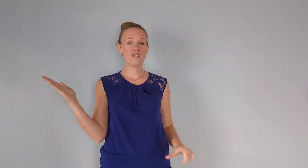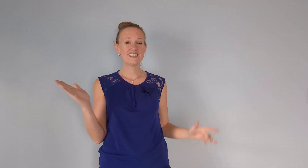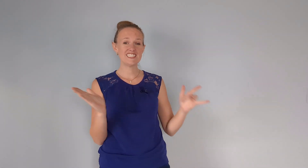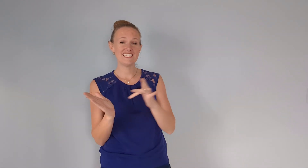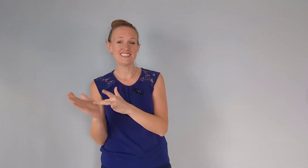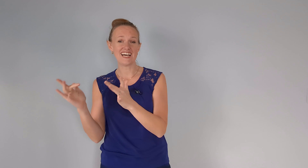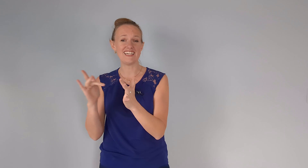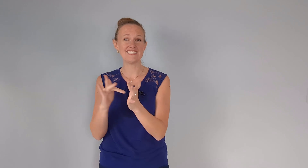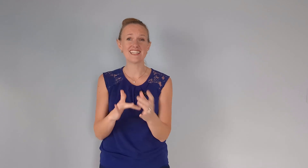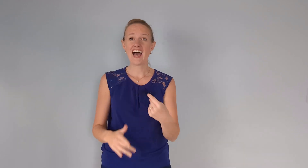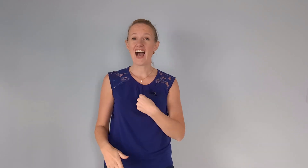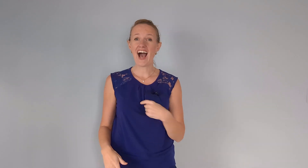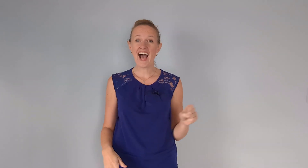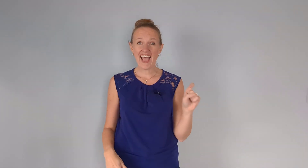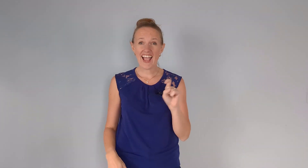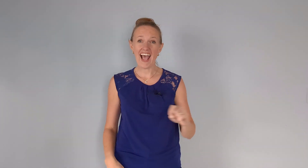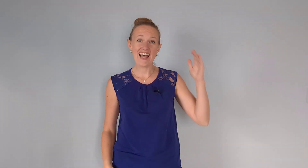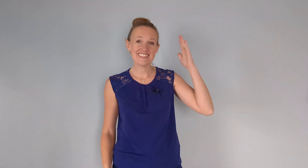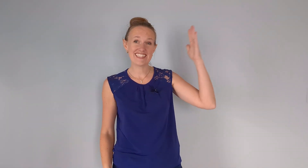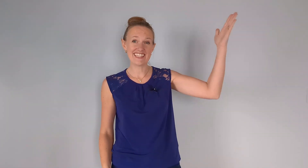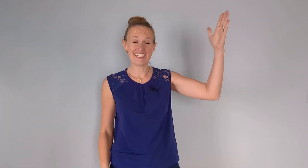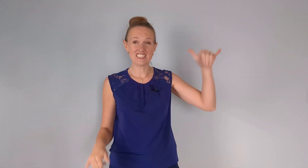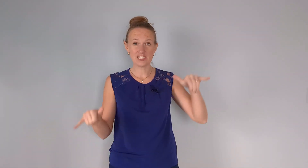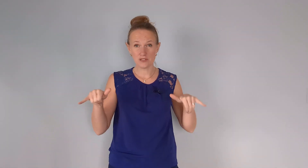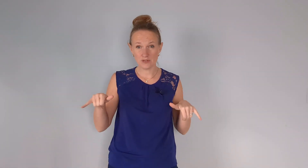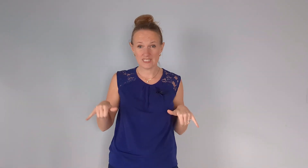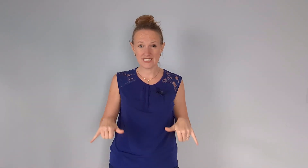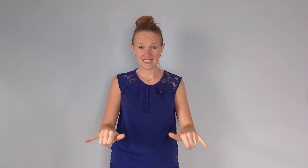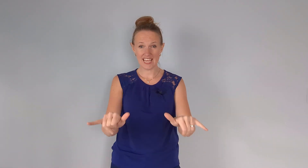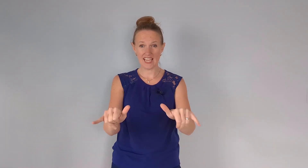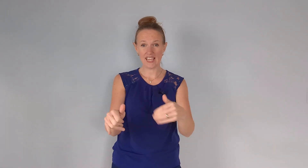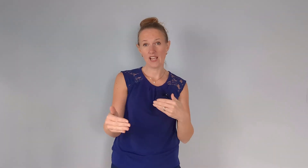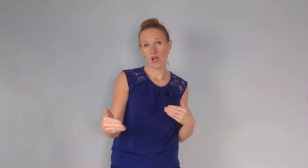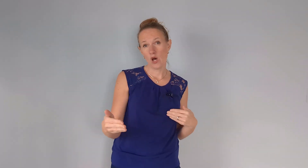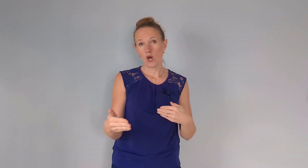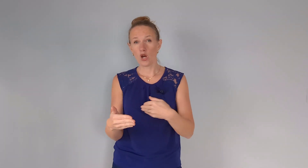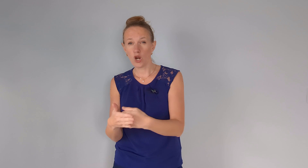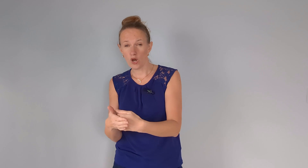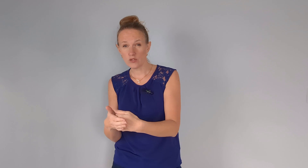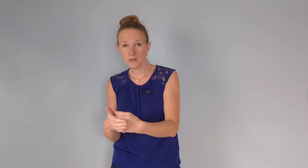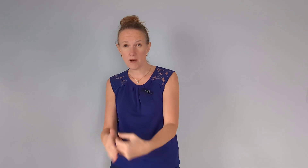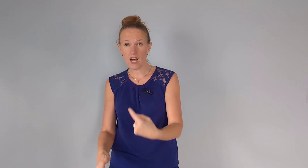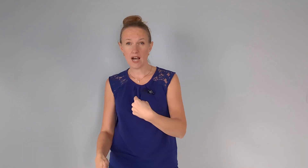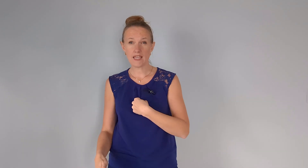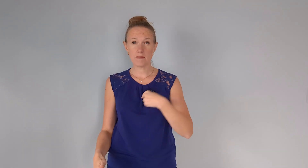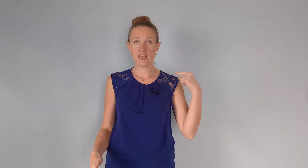Lord Jesus. I ask thee to stay close by